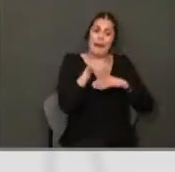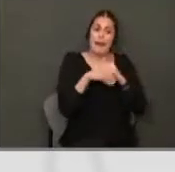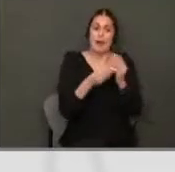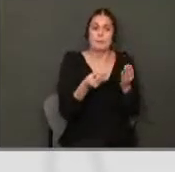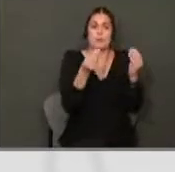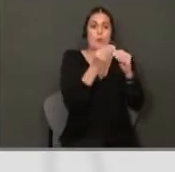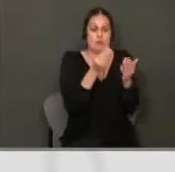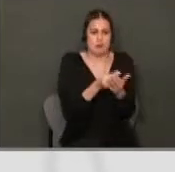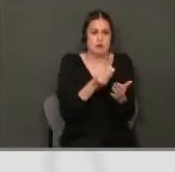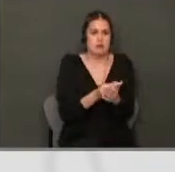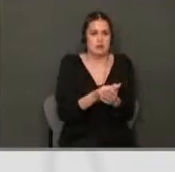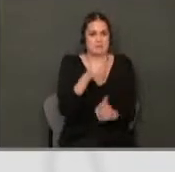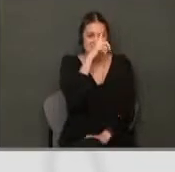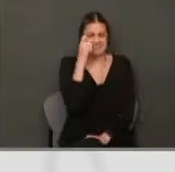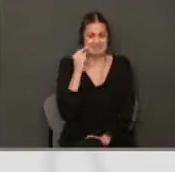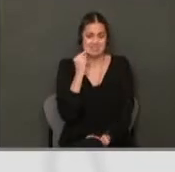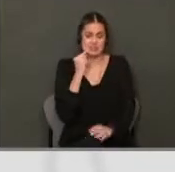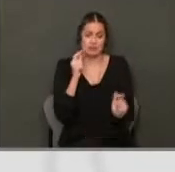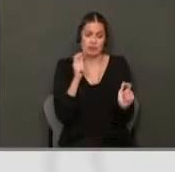San Antonio continues to grow,